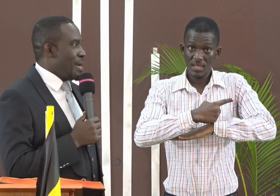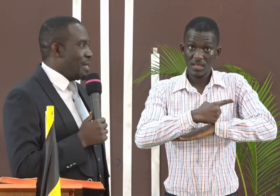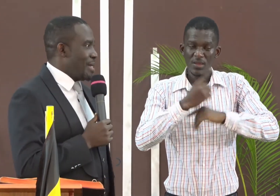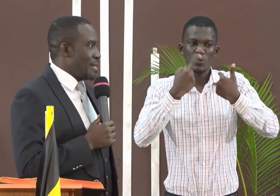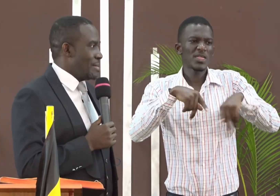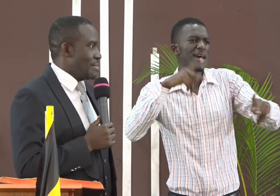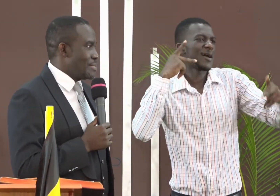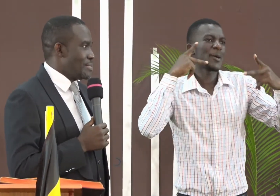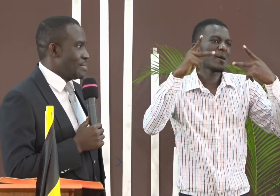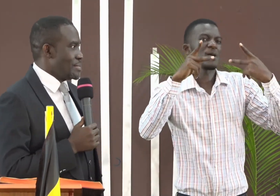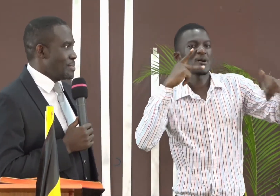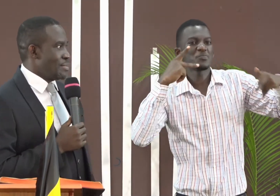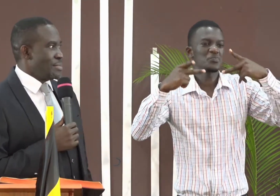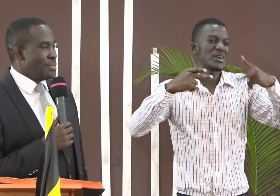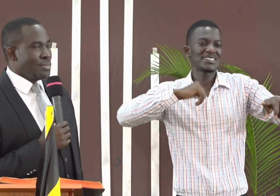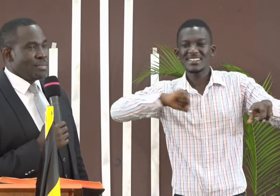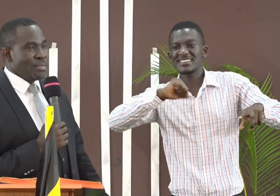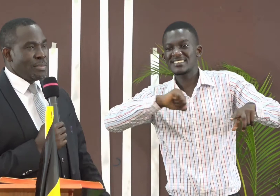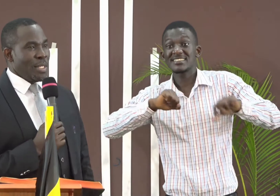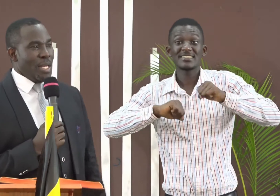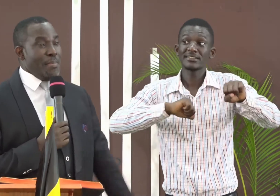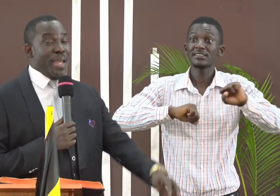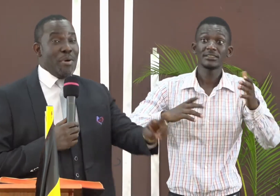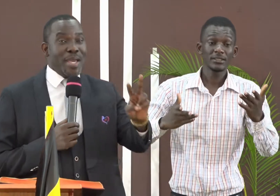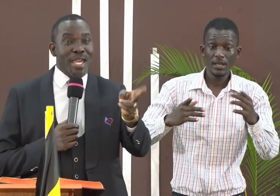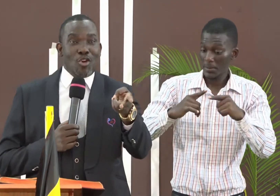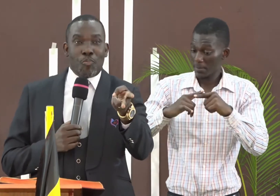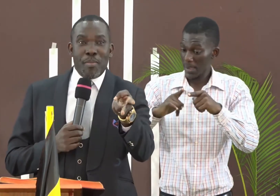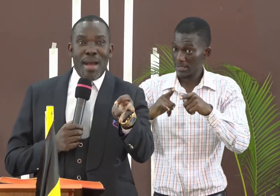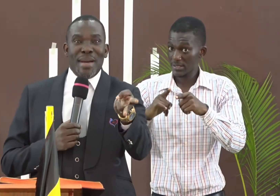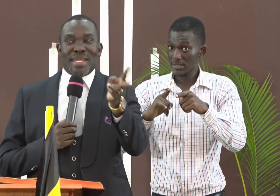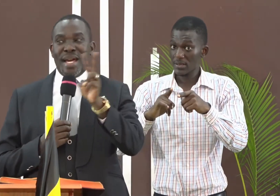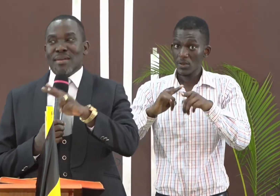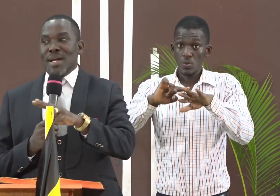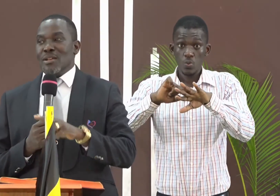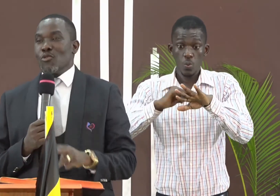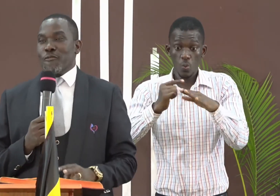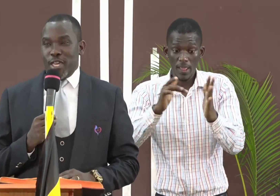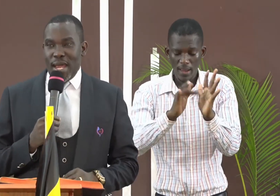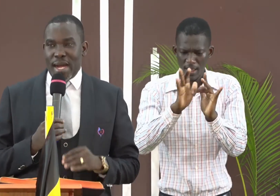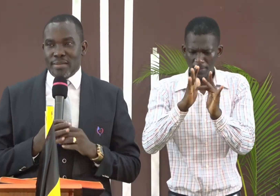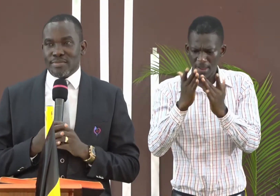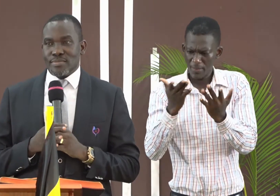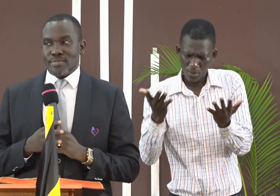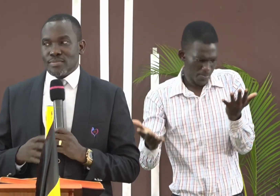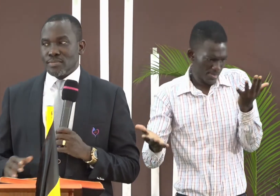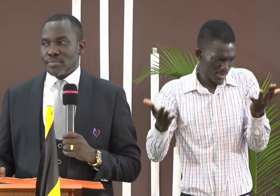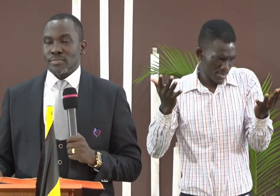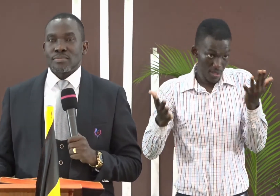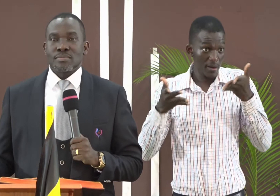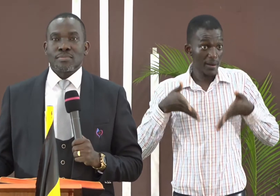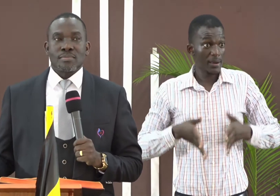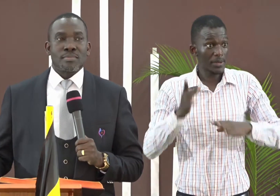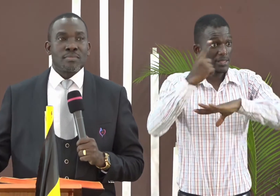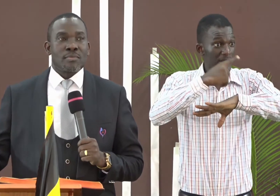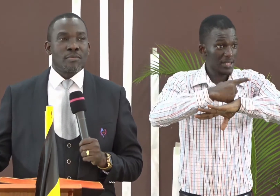ne party. We even make parties. Naye Bible bw'egenda okupima amazaalibwa ne kw'ofiira. But when the